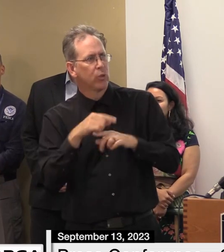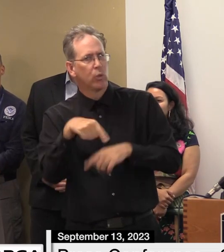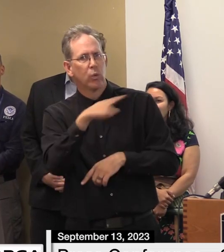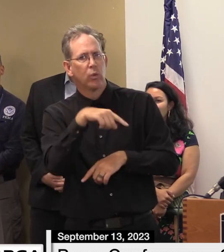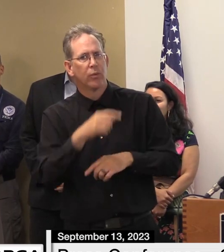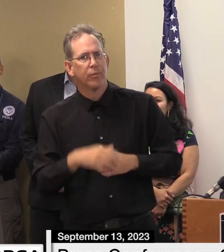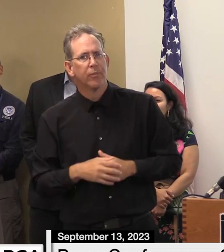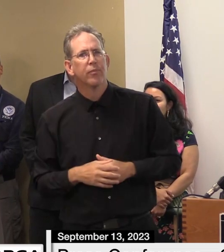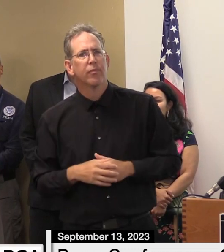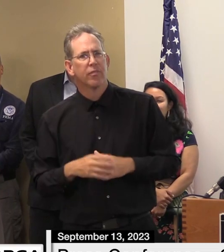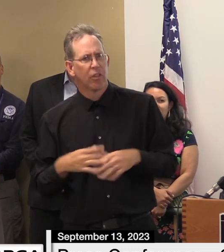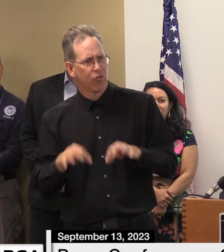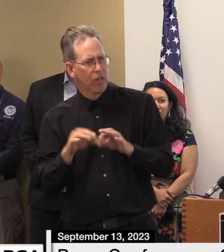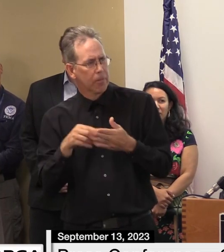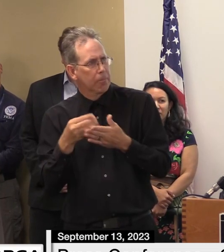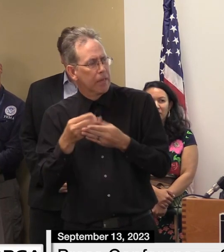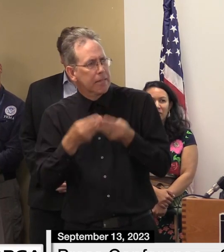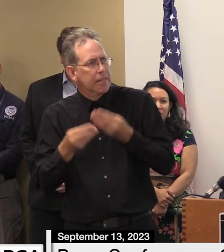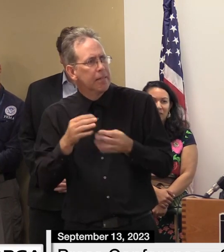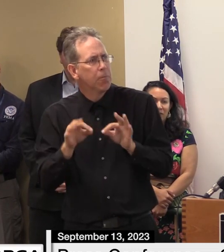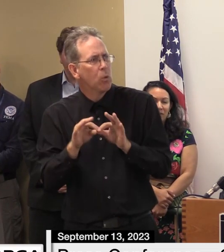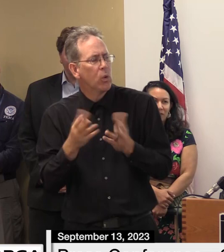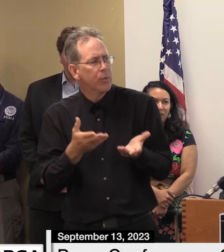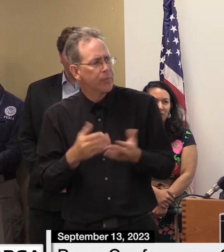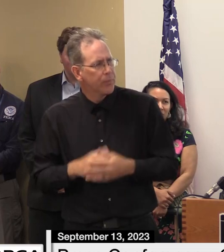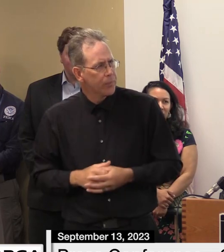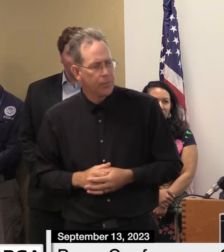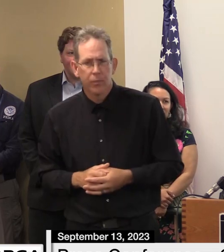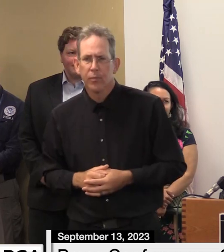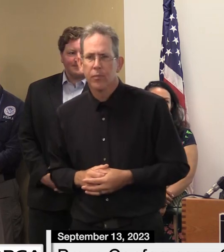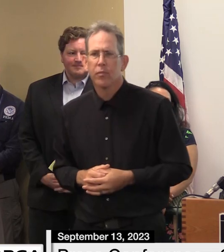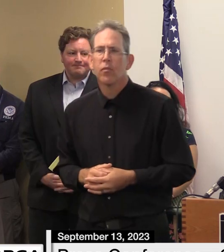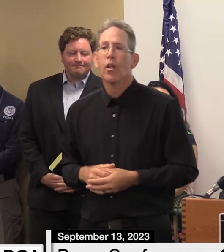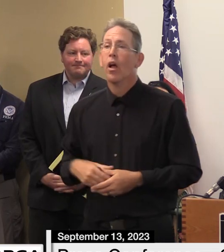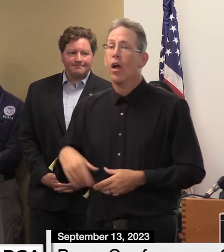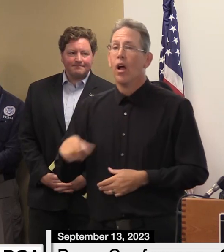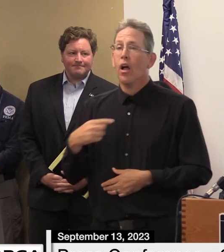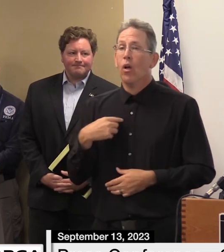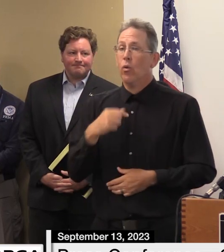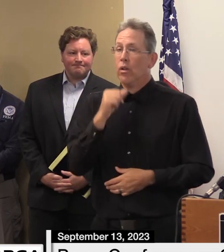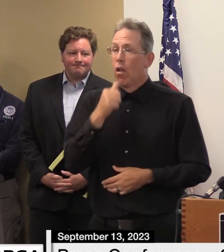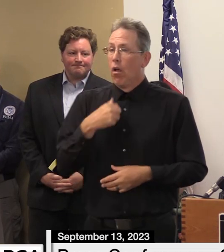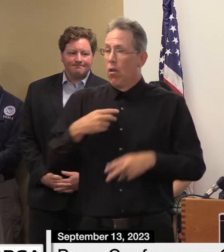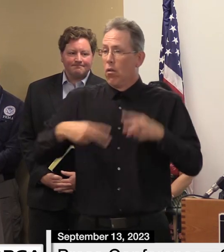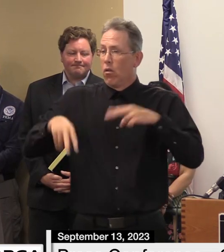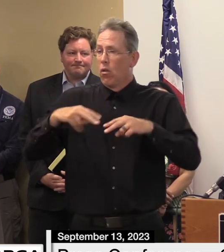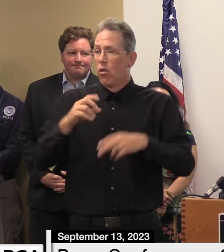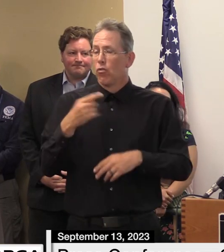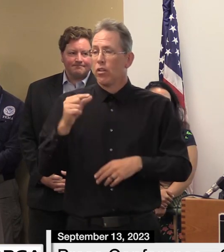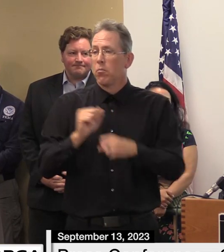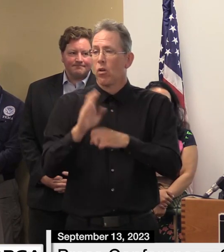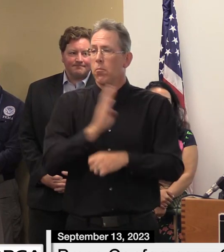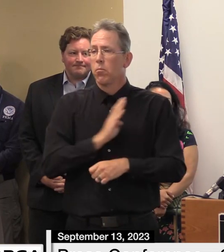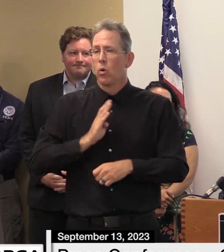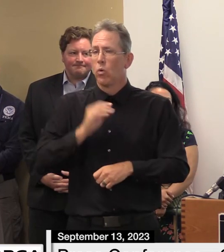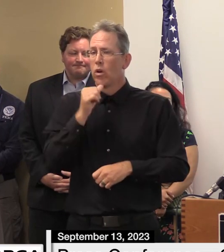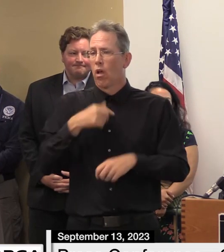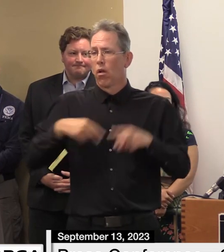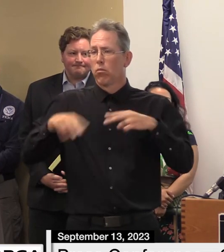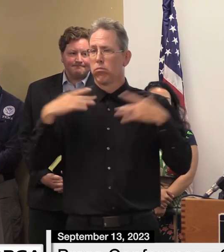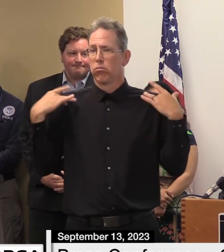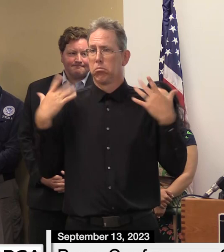budget vote? Well, again, we don't have oversight over the Green Mountain Care Board. This was something the